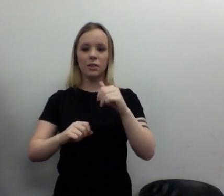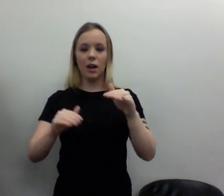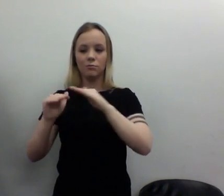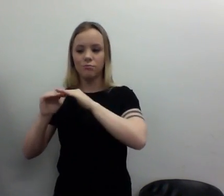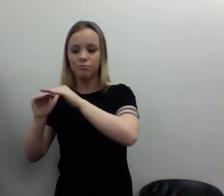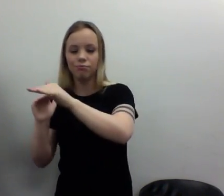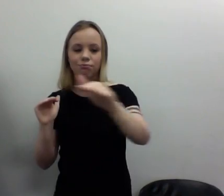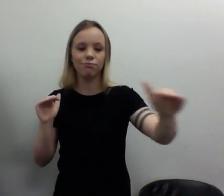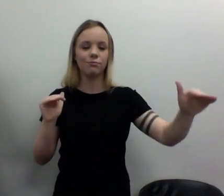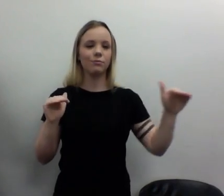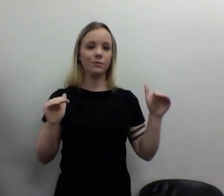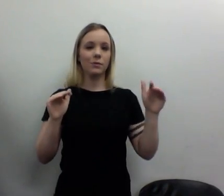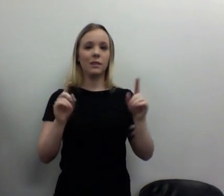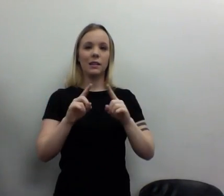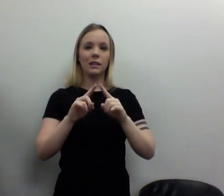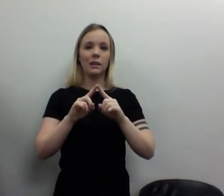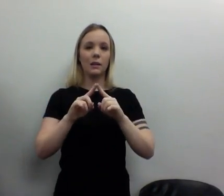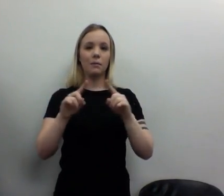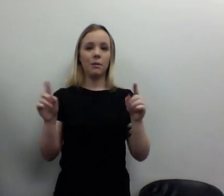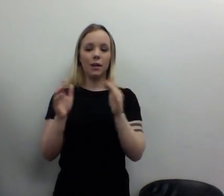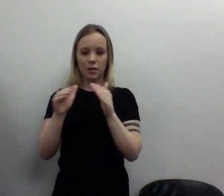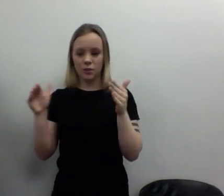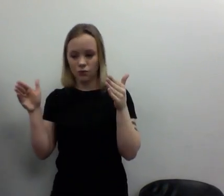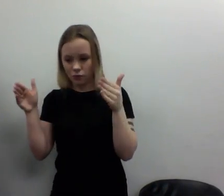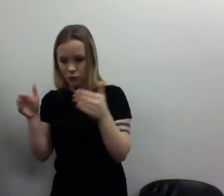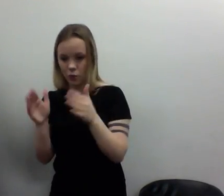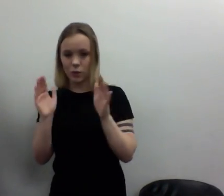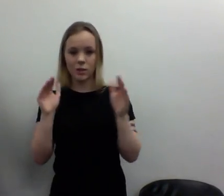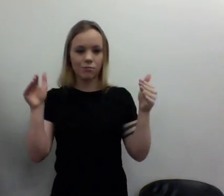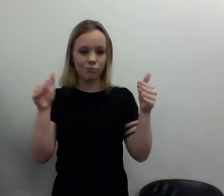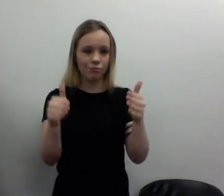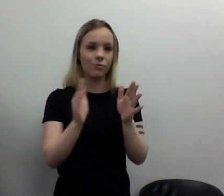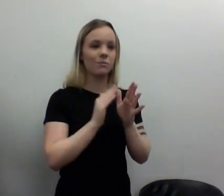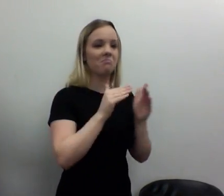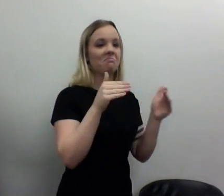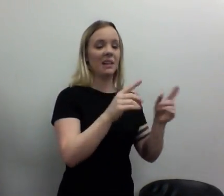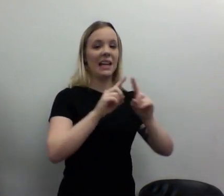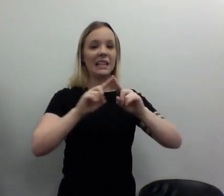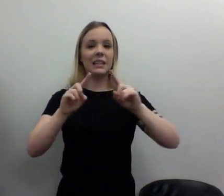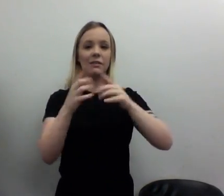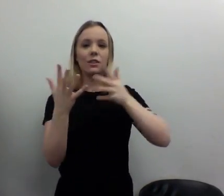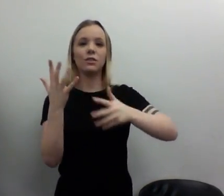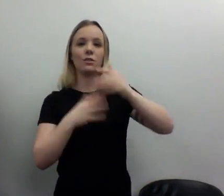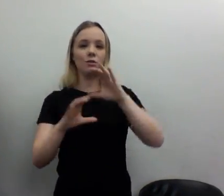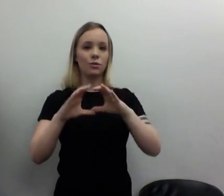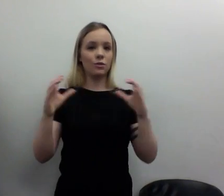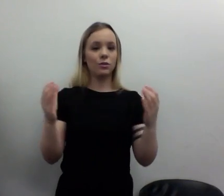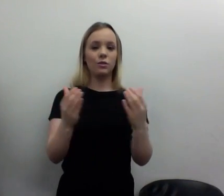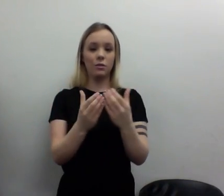population, but it is focused and concentrated in specific social groups, and it is devastating those